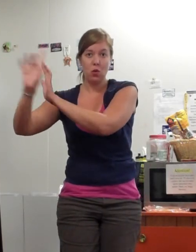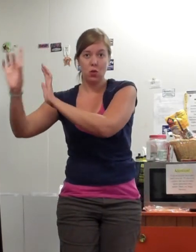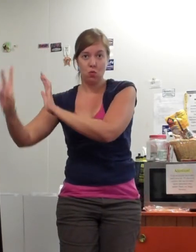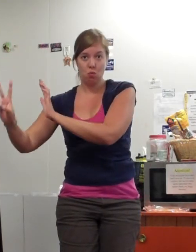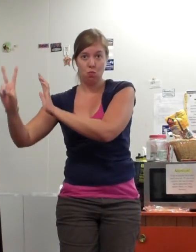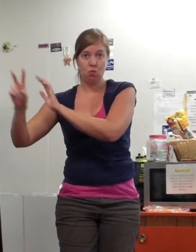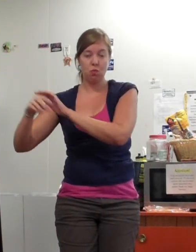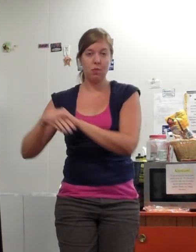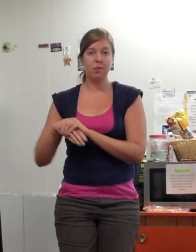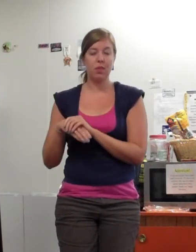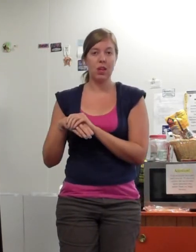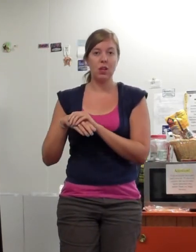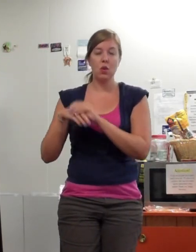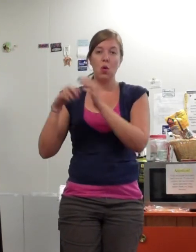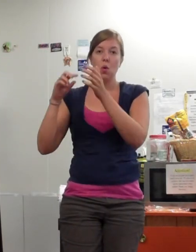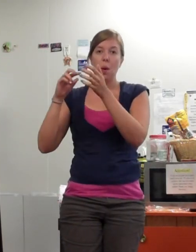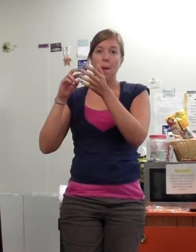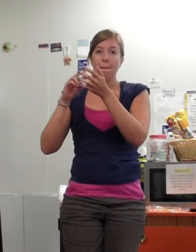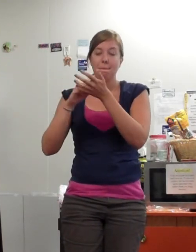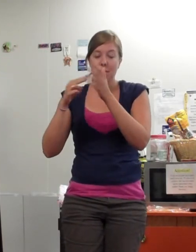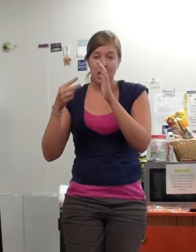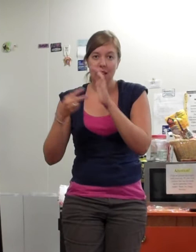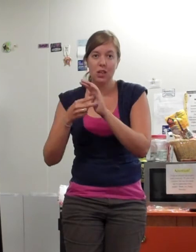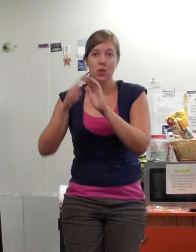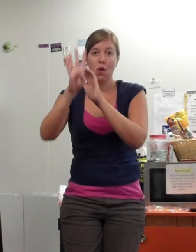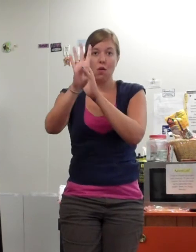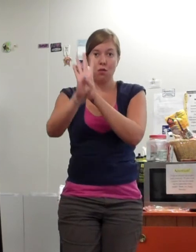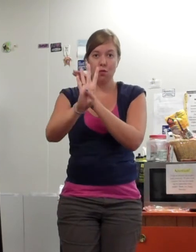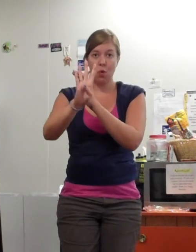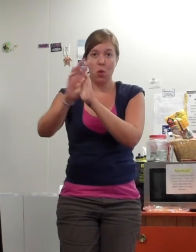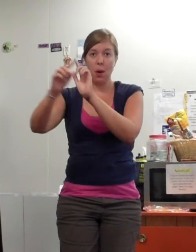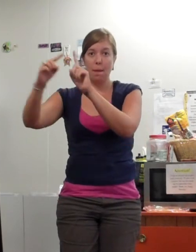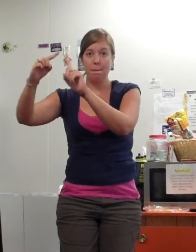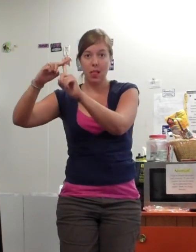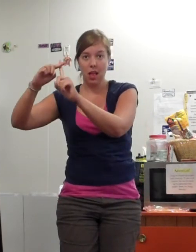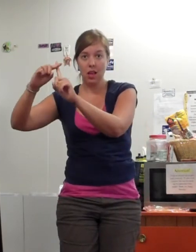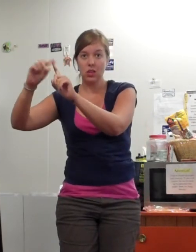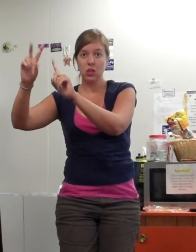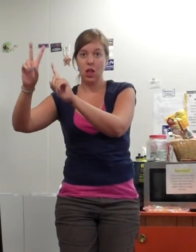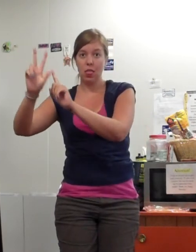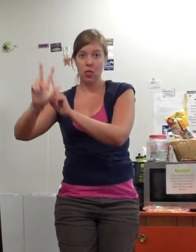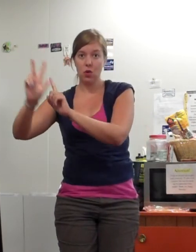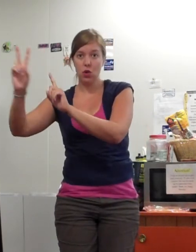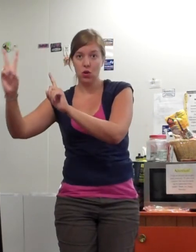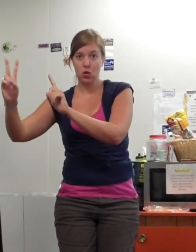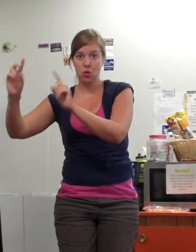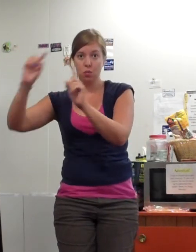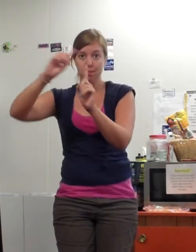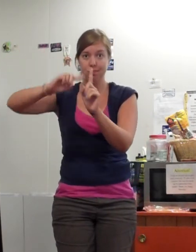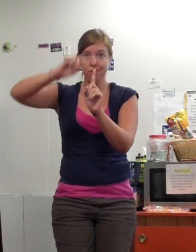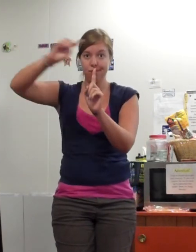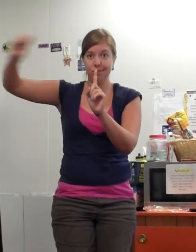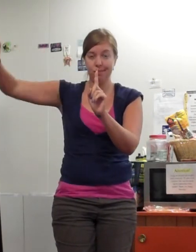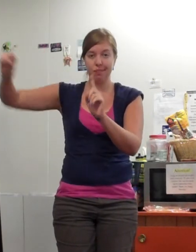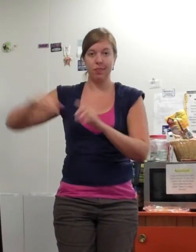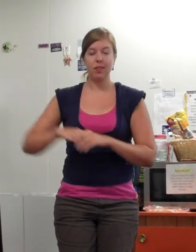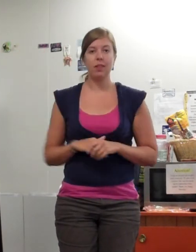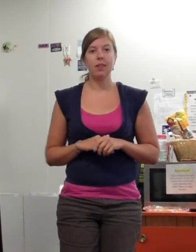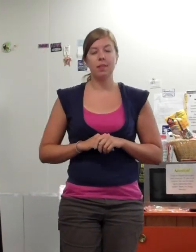is 4 plus 32 under the square root. I'm going to move over here, so running out of space. Okay, so now I